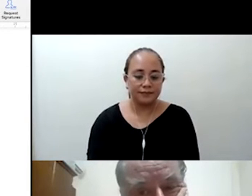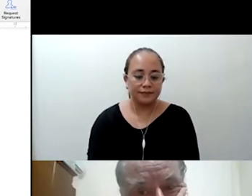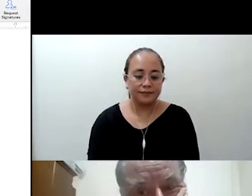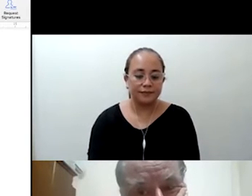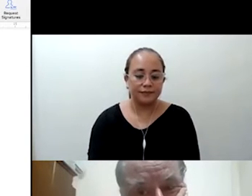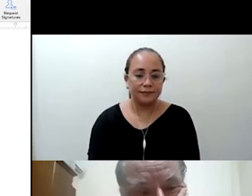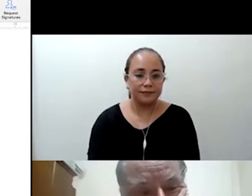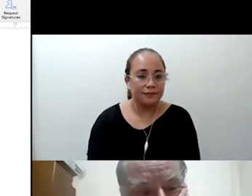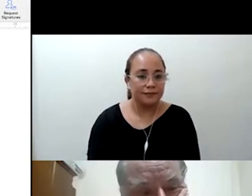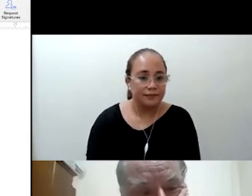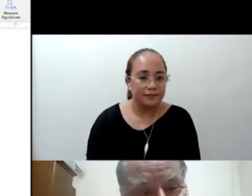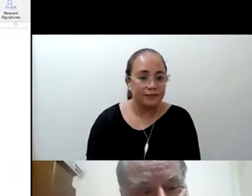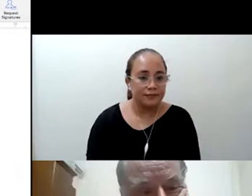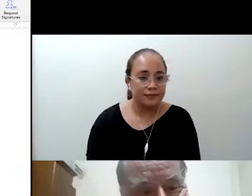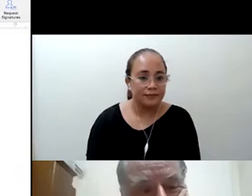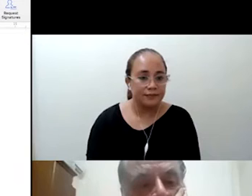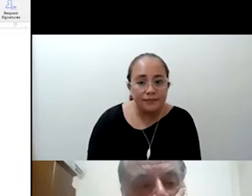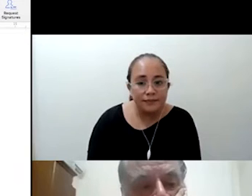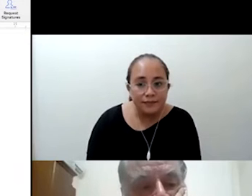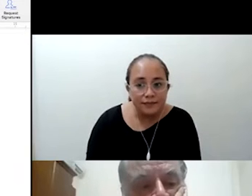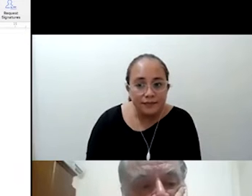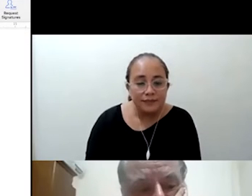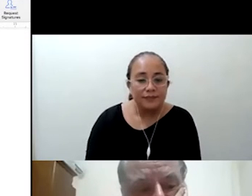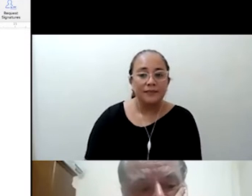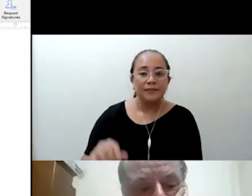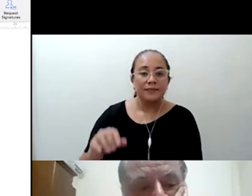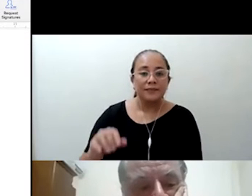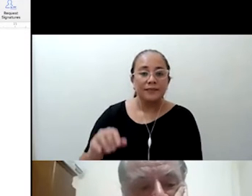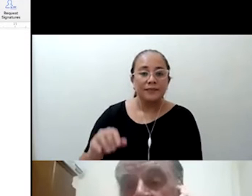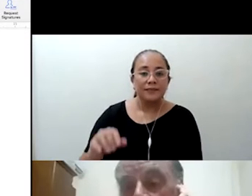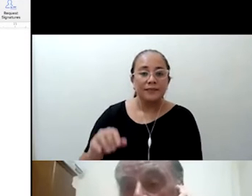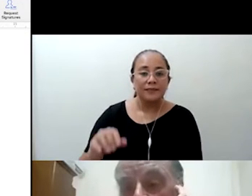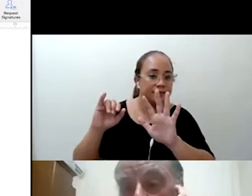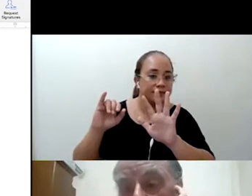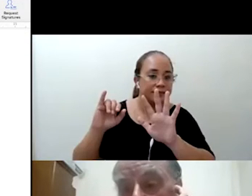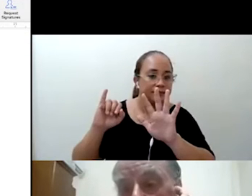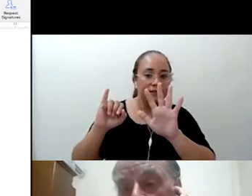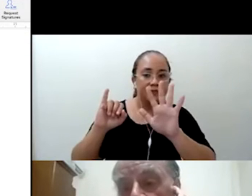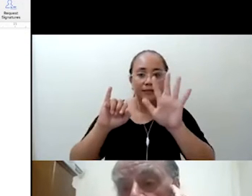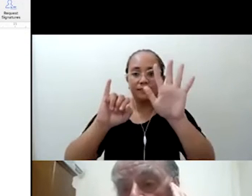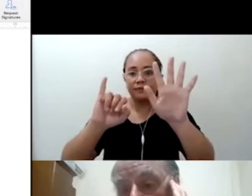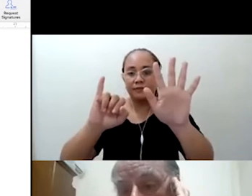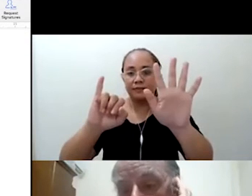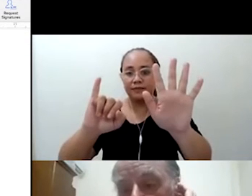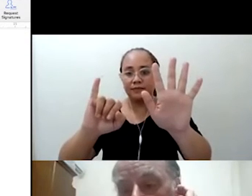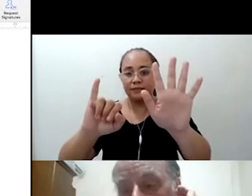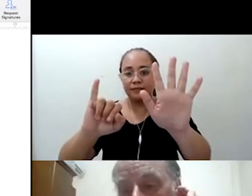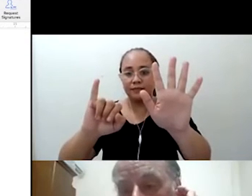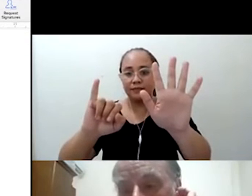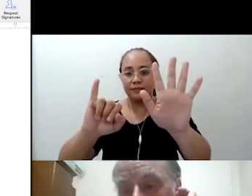Phoebe and Jasmine says I. Yes. Yami also says I.